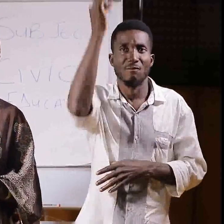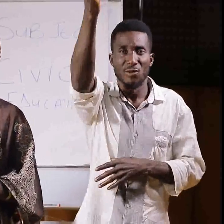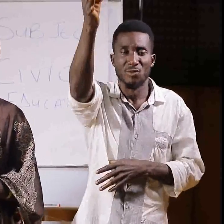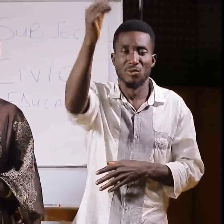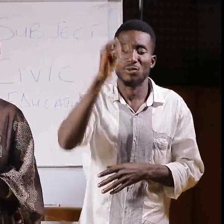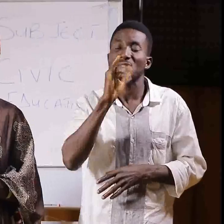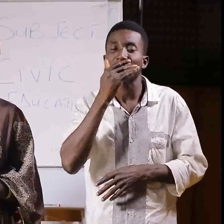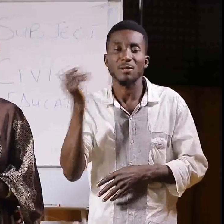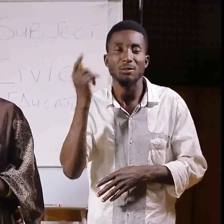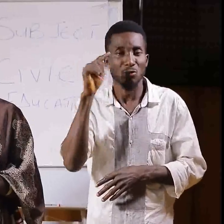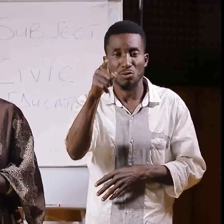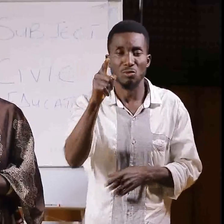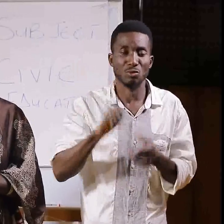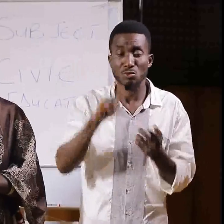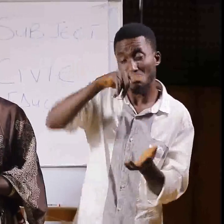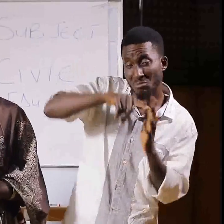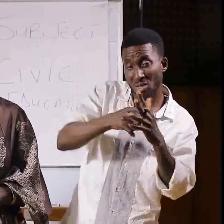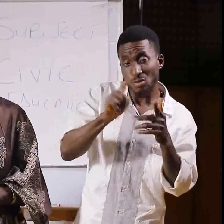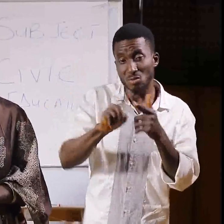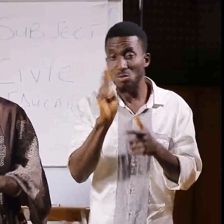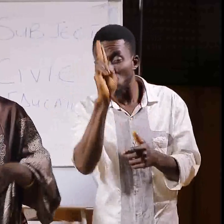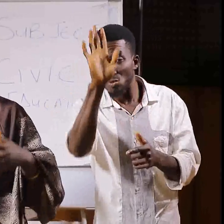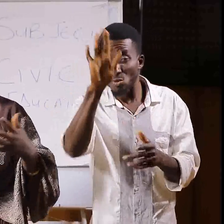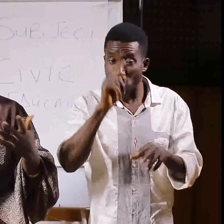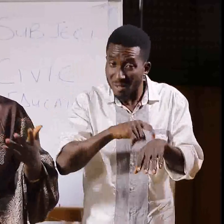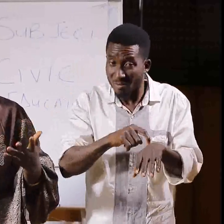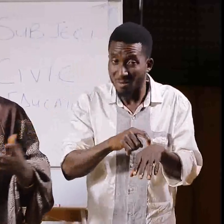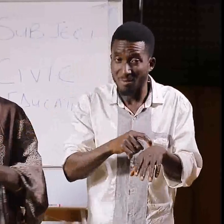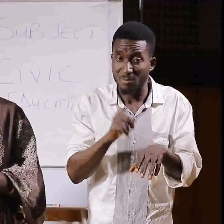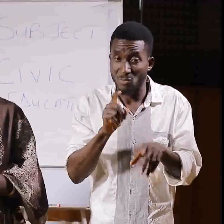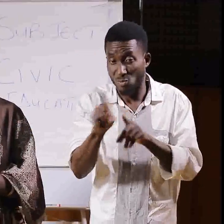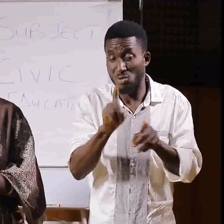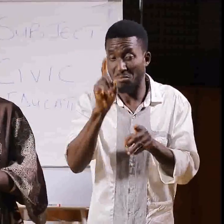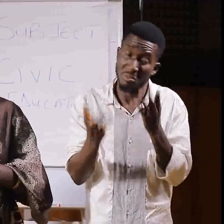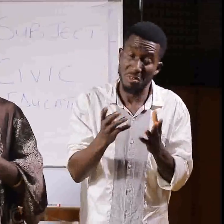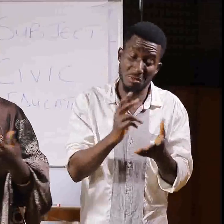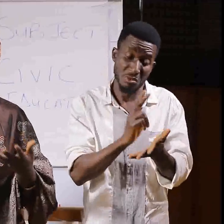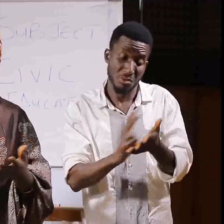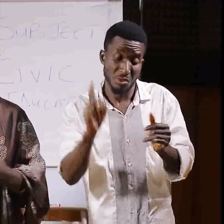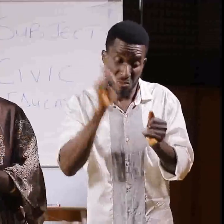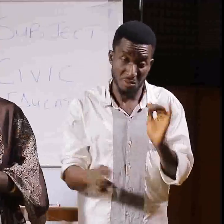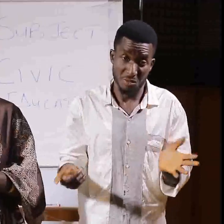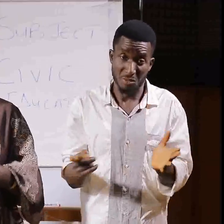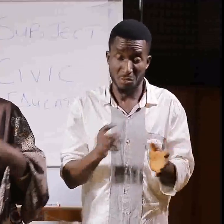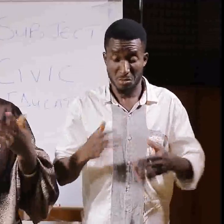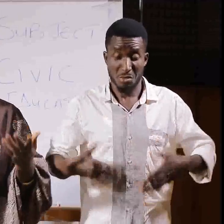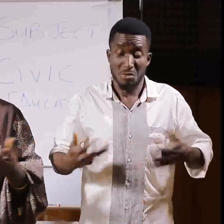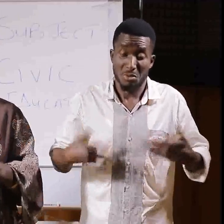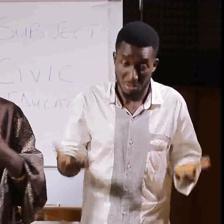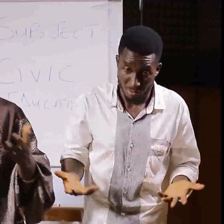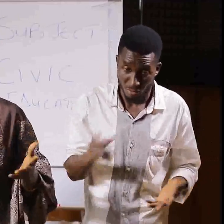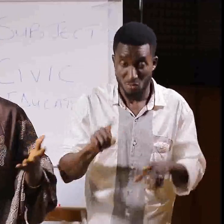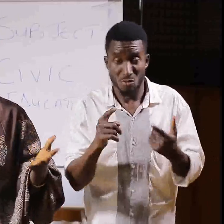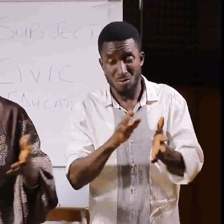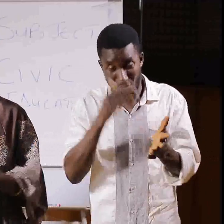is better for you to begin to use your spare time, maybe during the weekend or during holidays. You